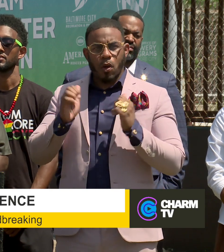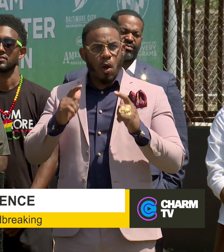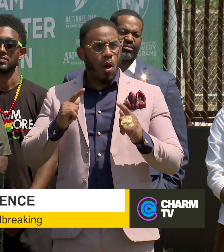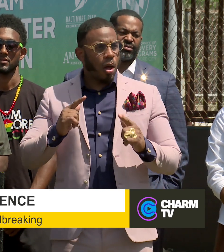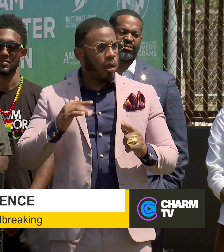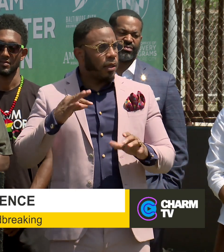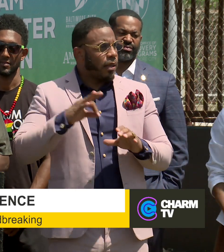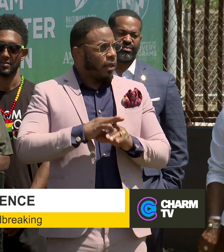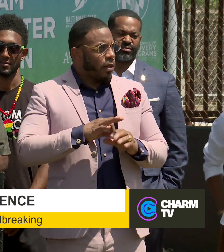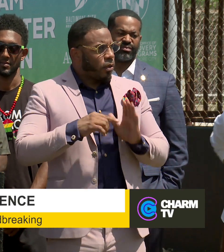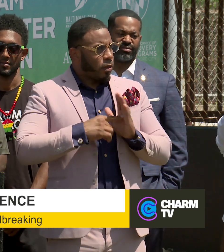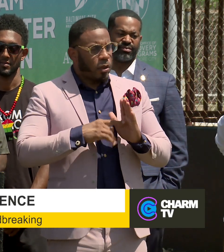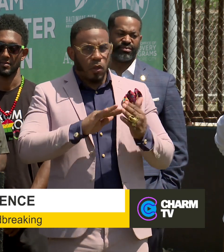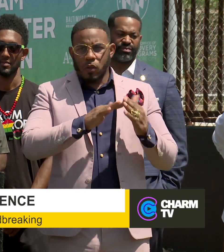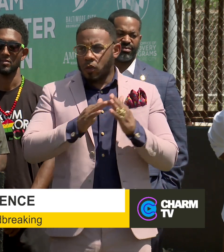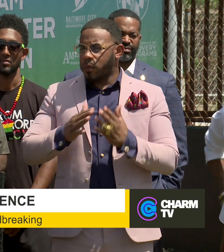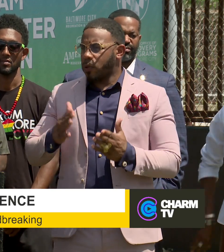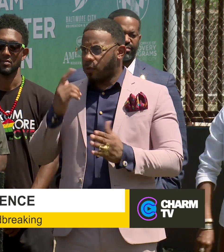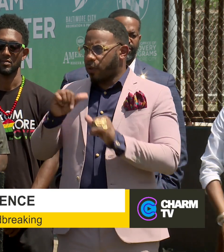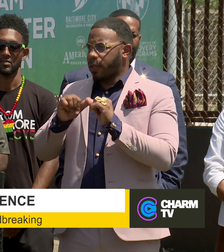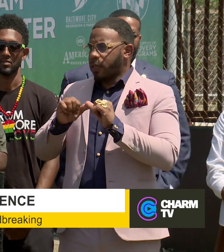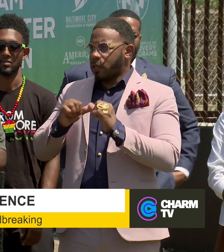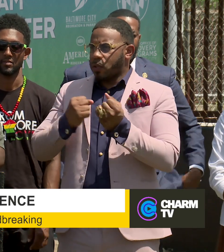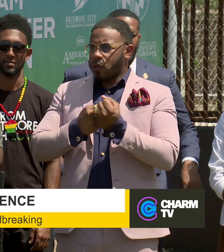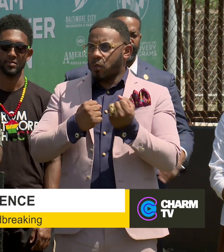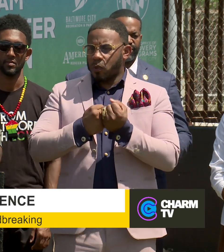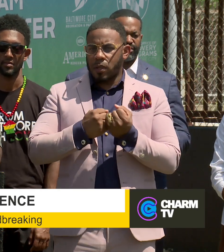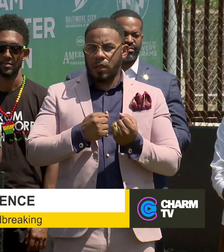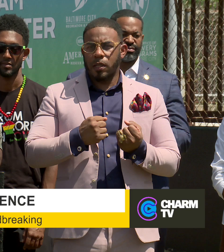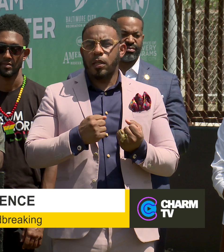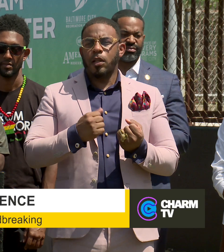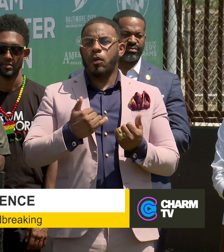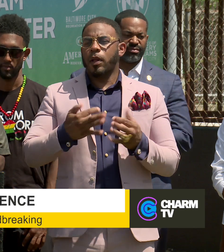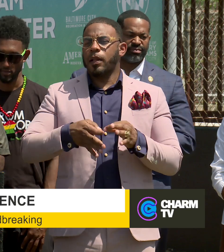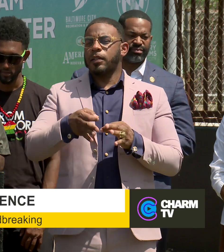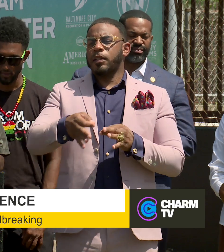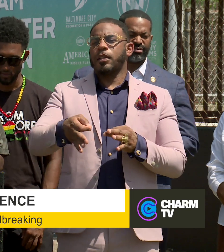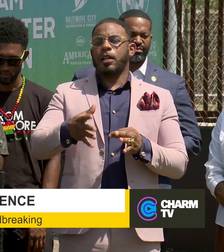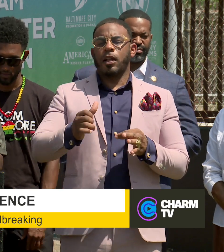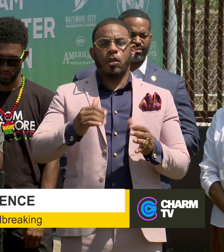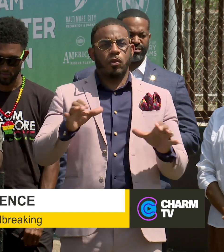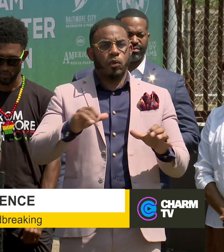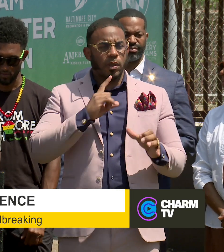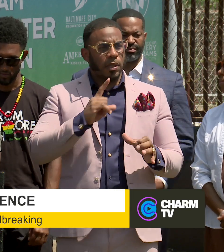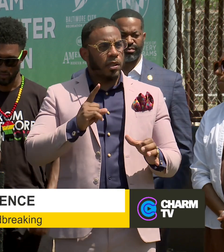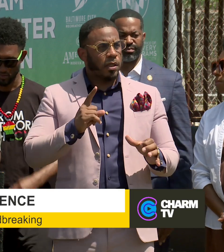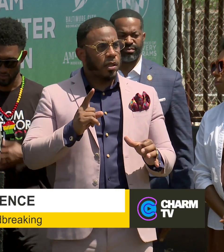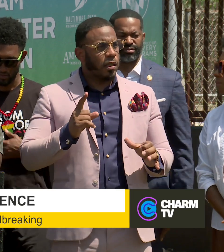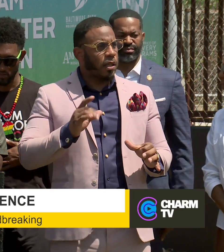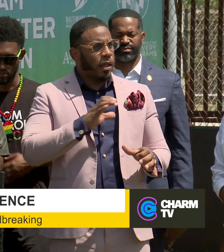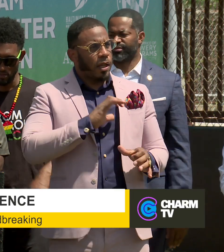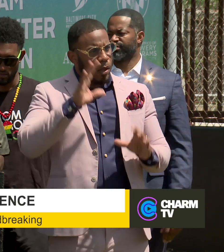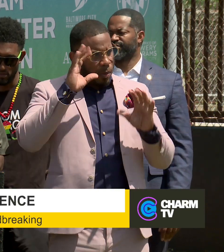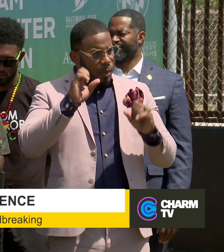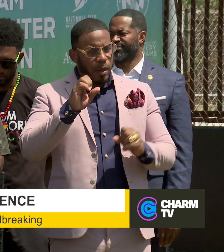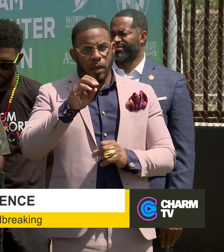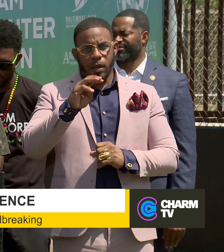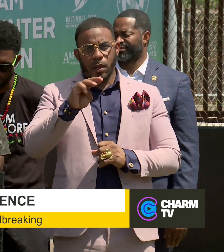of our elected officials in our community for continuously supporting us. And so without further ado, what I would like to do is bring up our Council